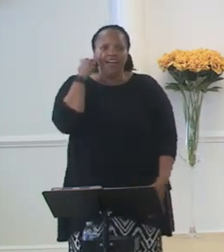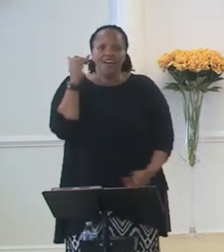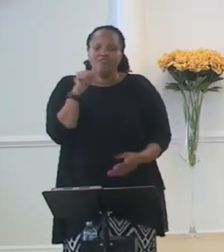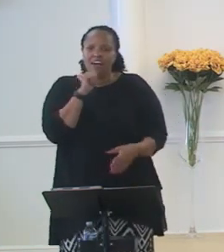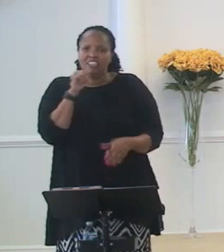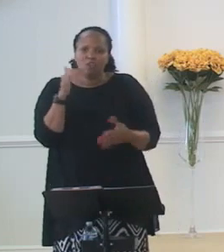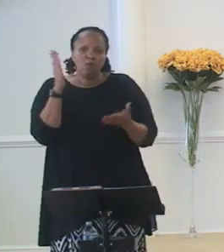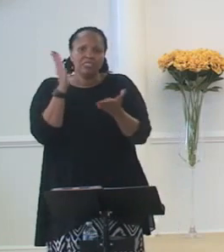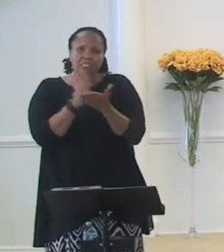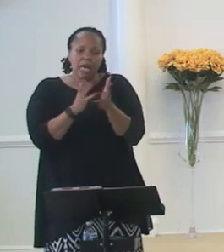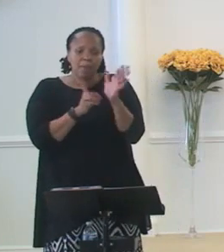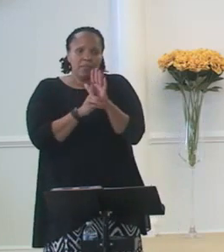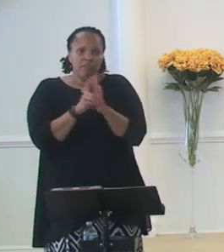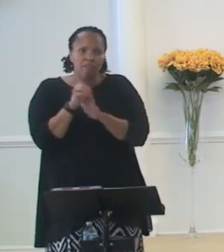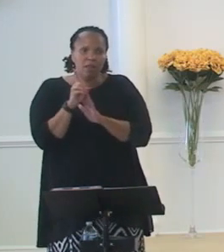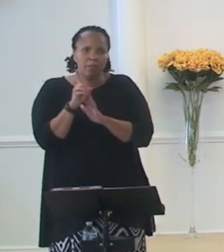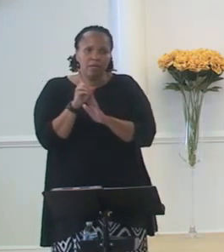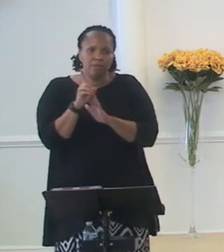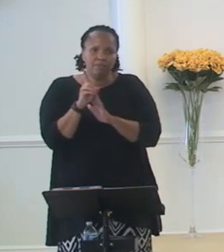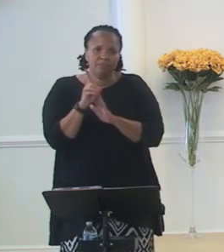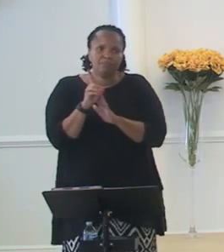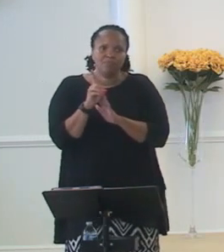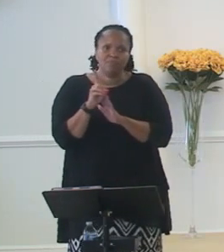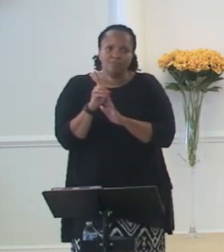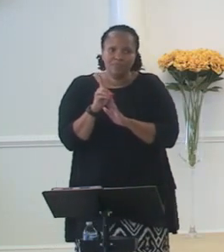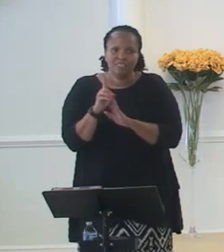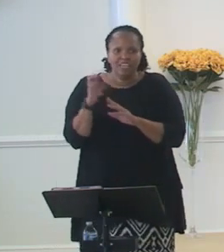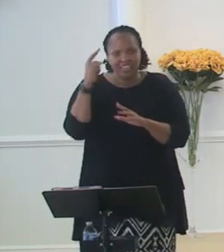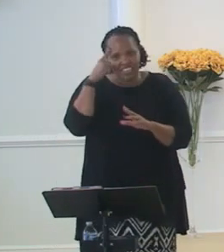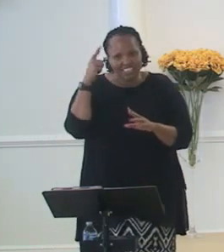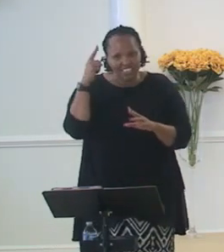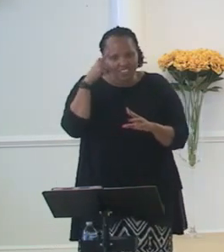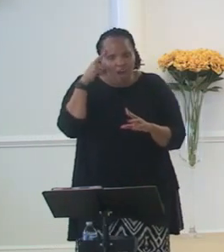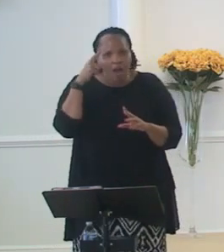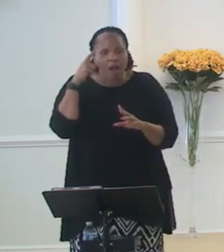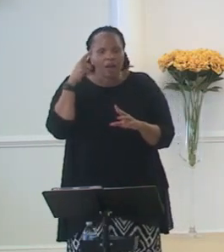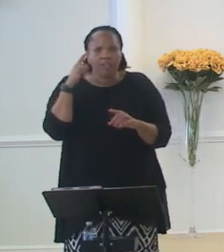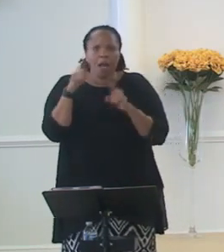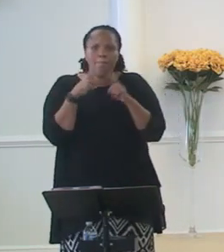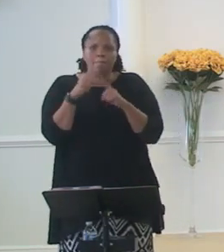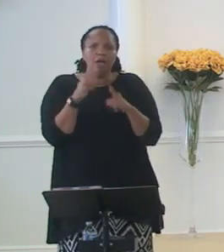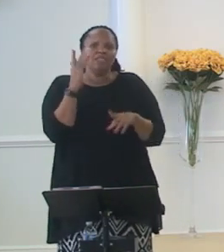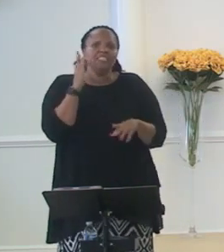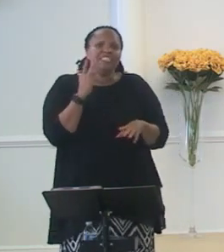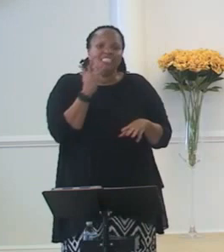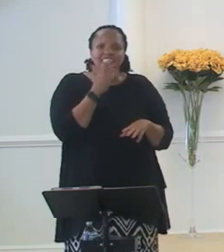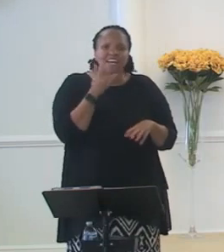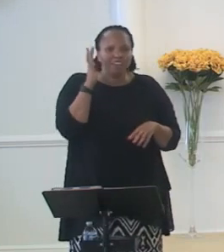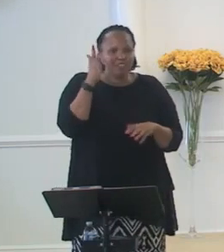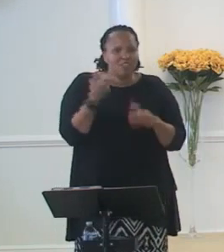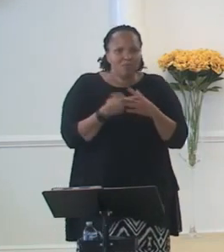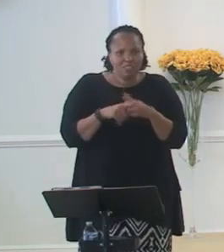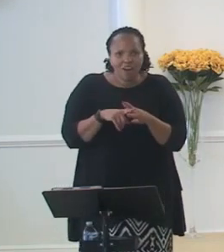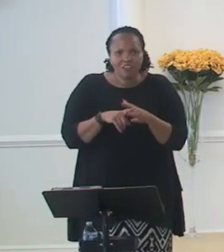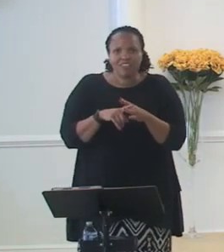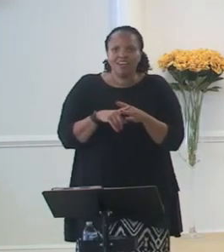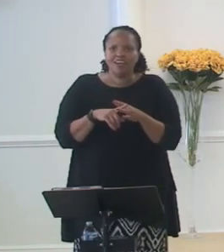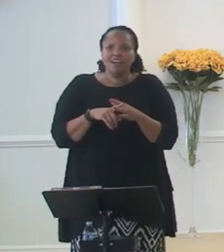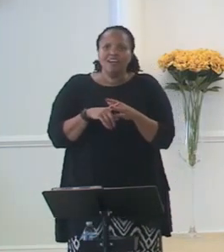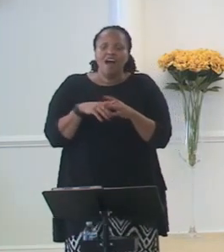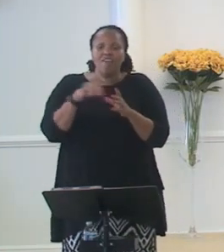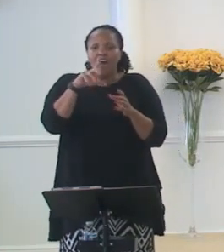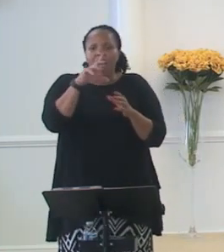arrest this development, then this thought of ideology scarcity, or this ideology of